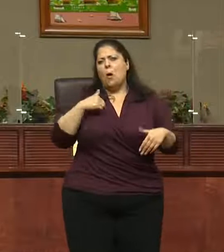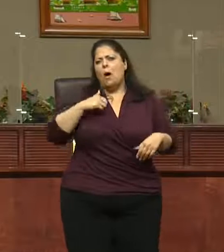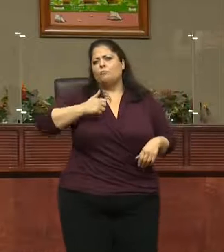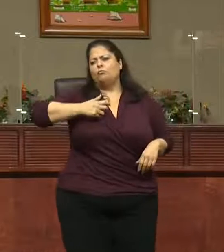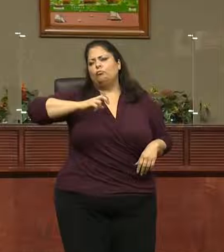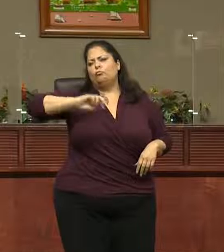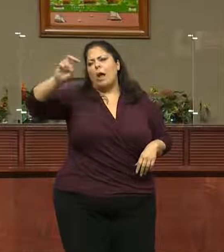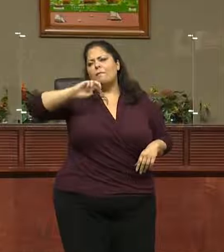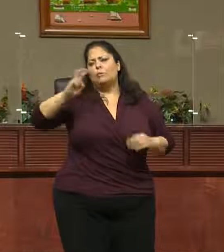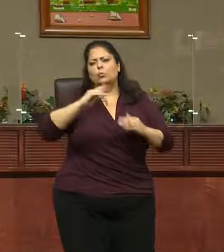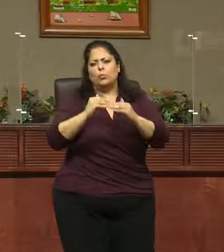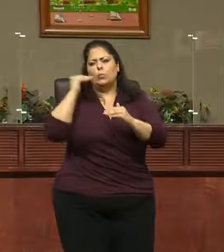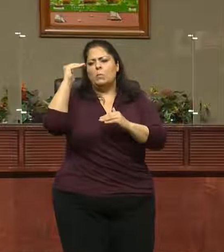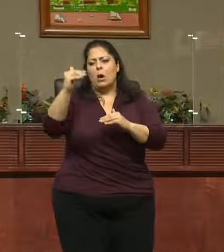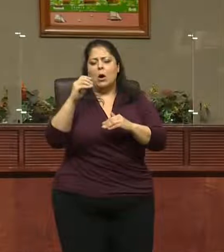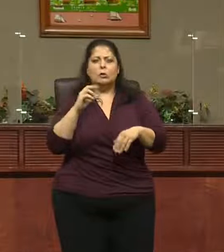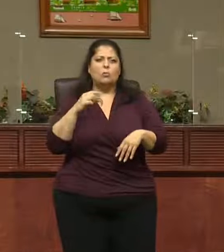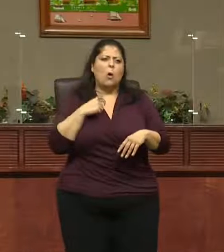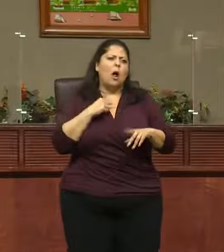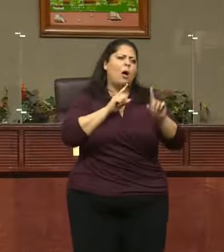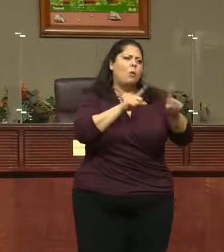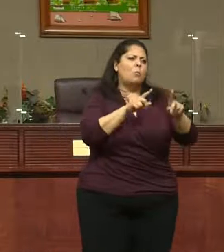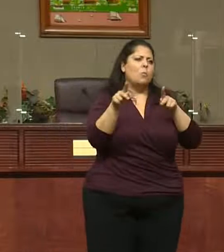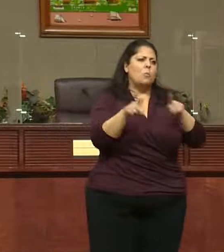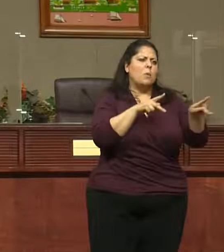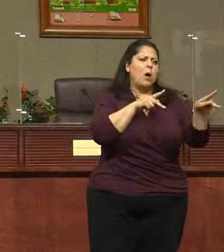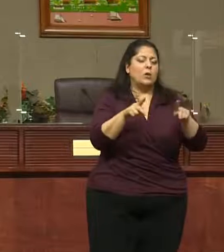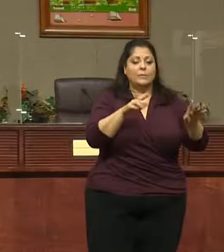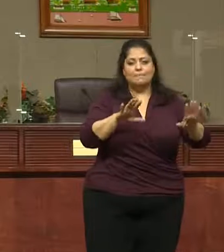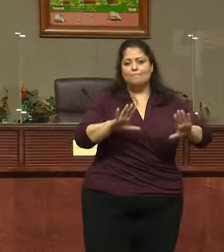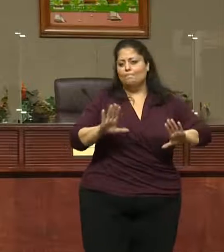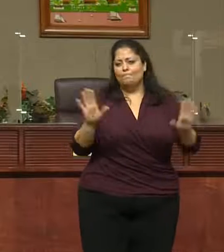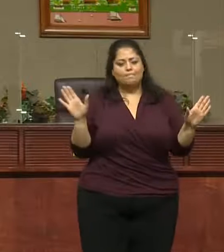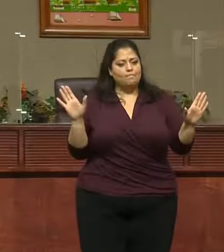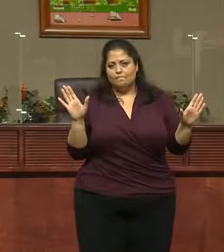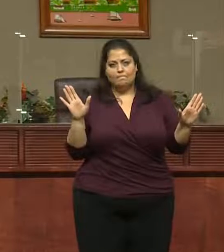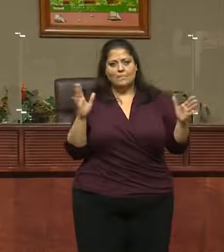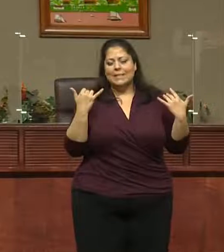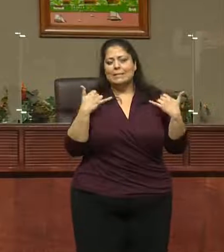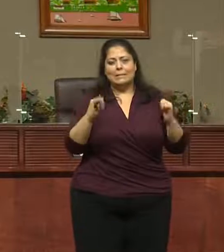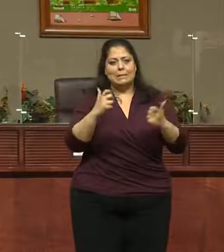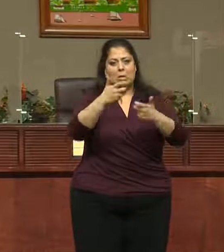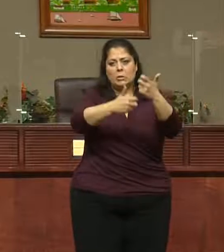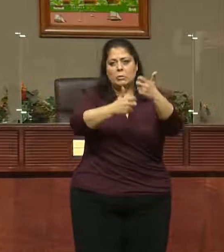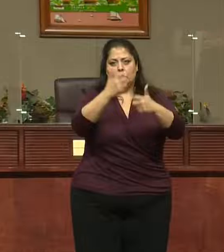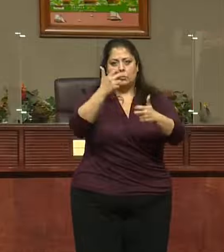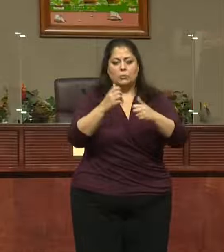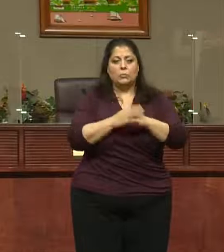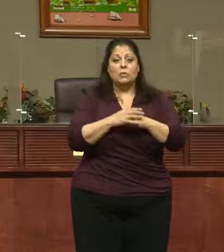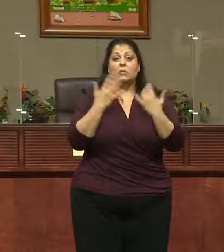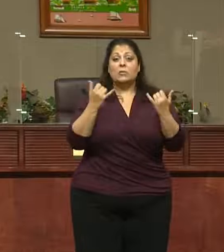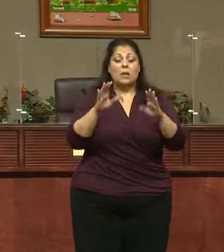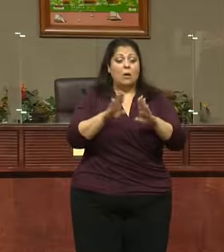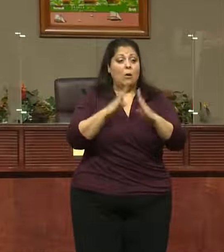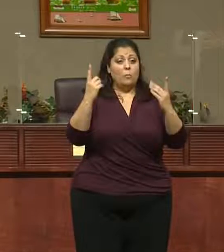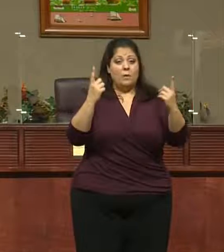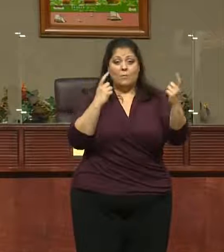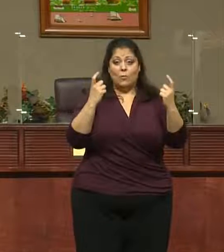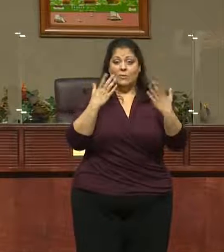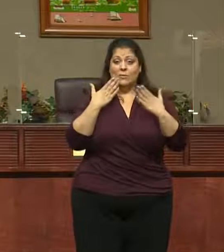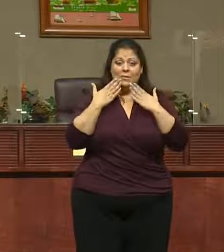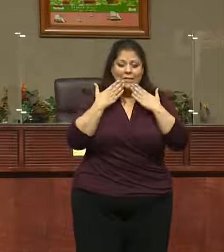much, or going to parties. That continues to be an issue. With that, I will answer any questions that you may have. Thank